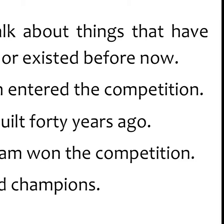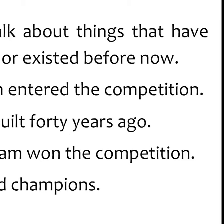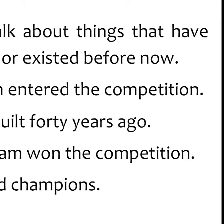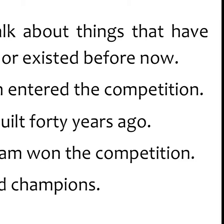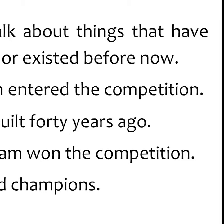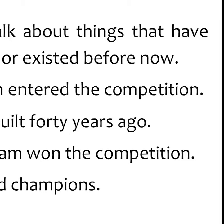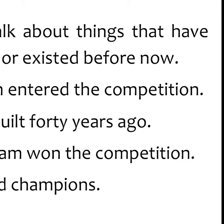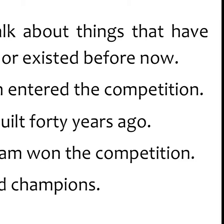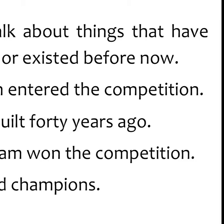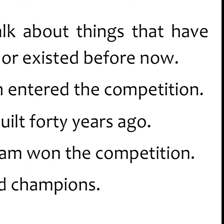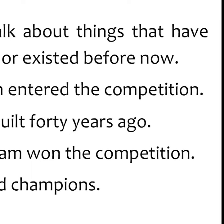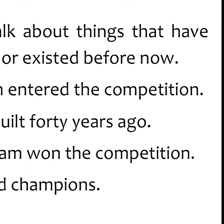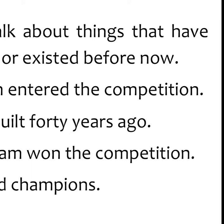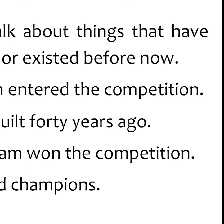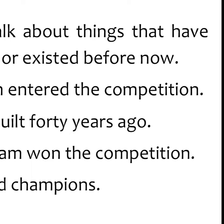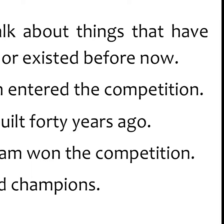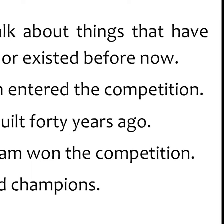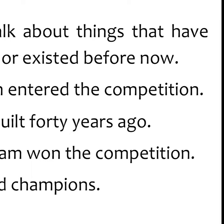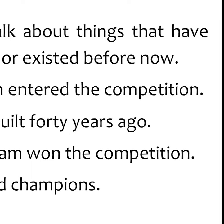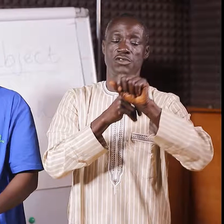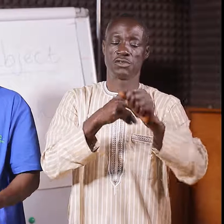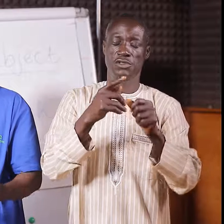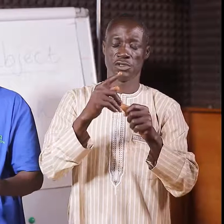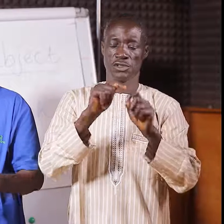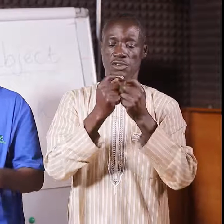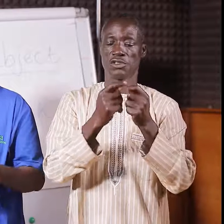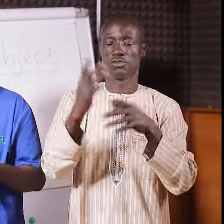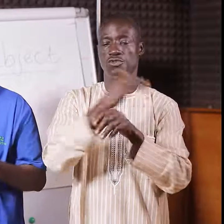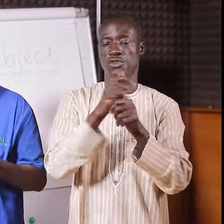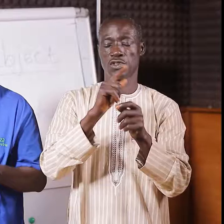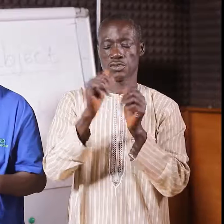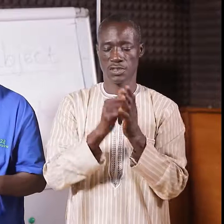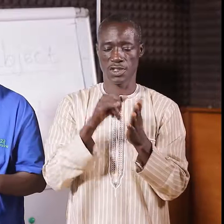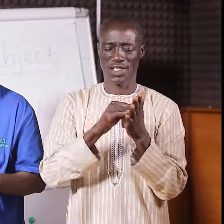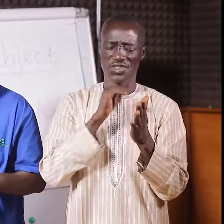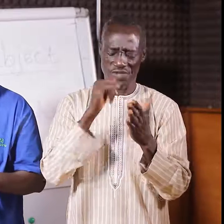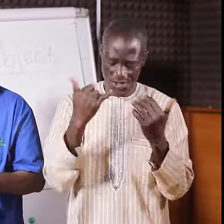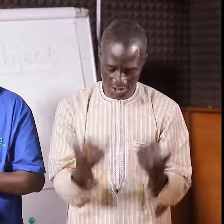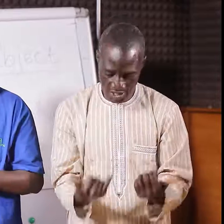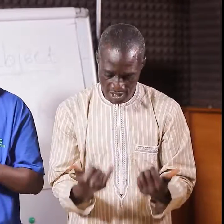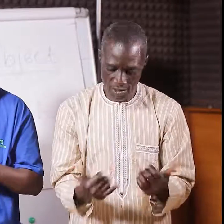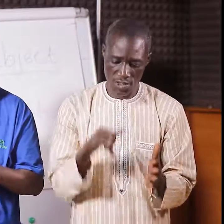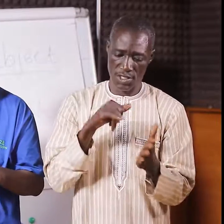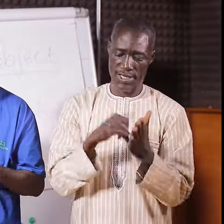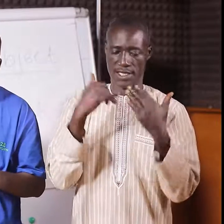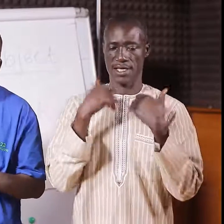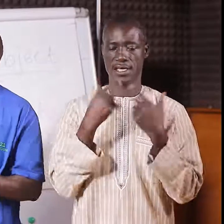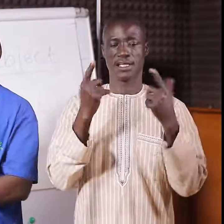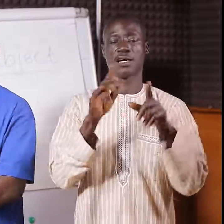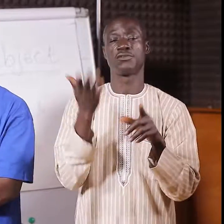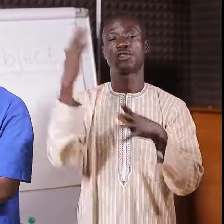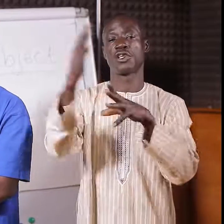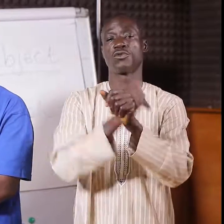team won the competition. The team is not just winning it now. It had won already.